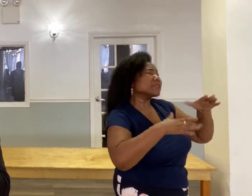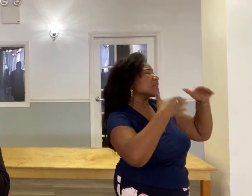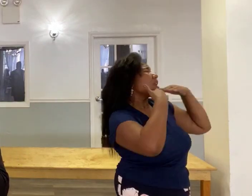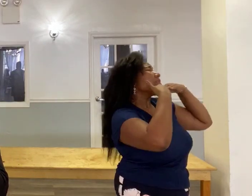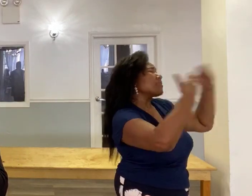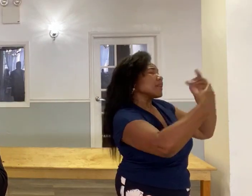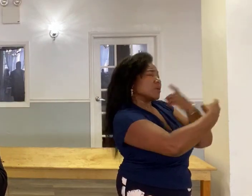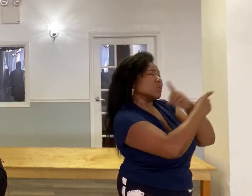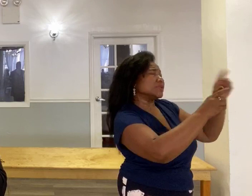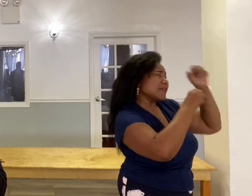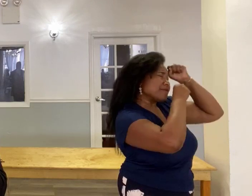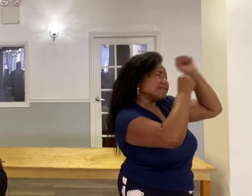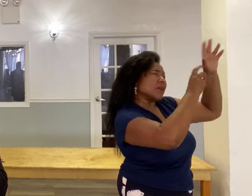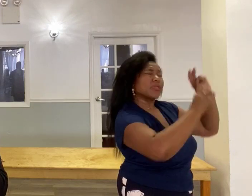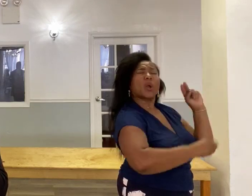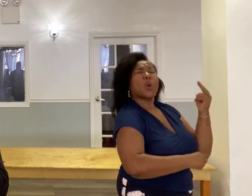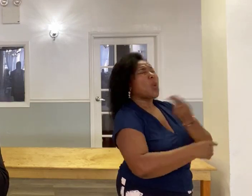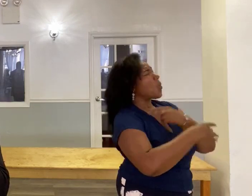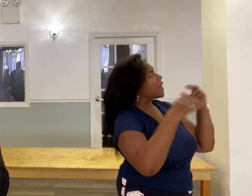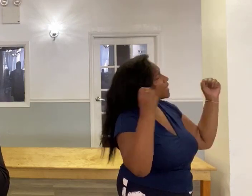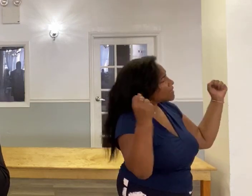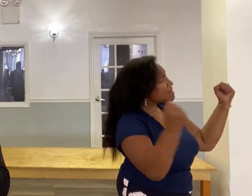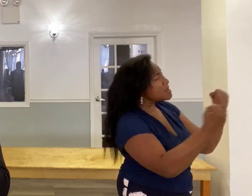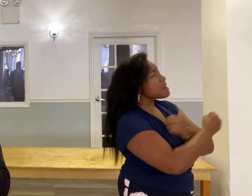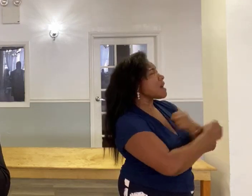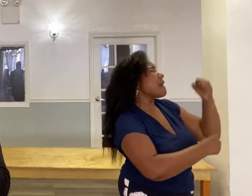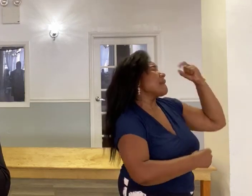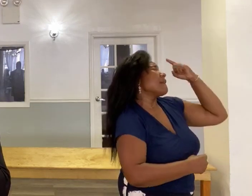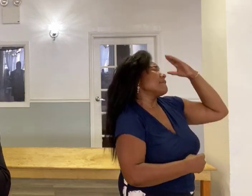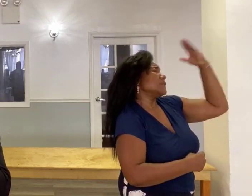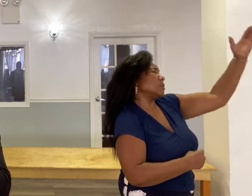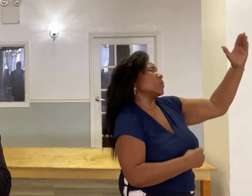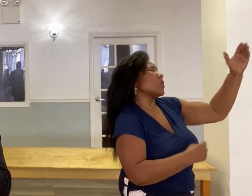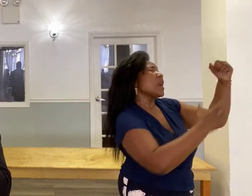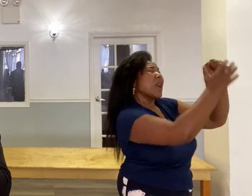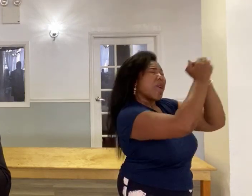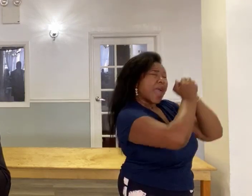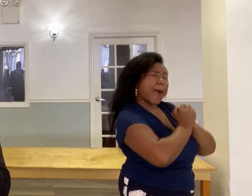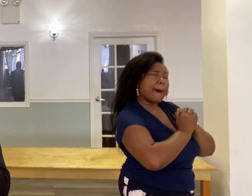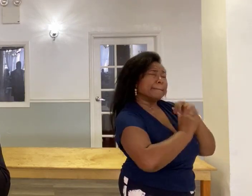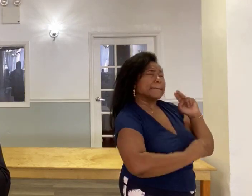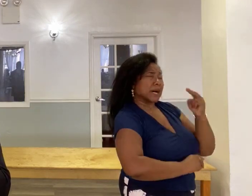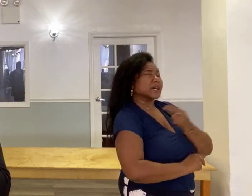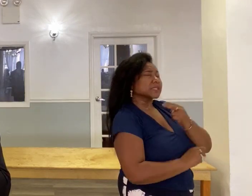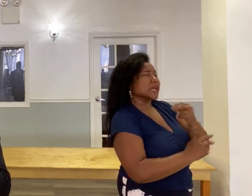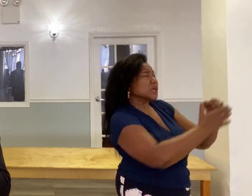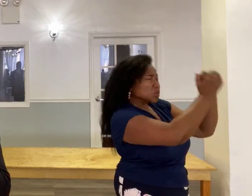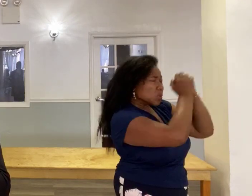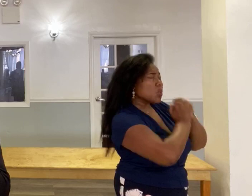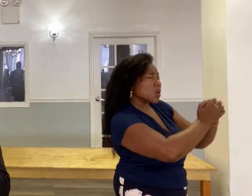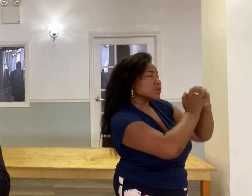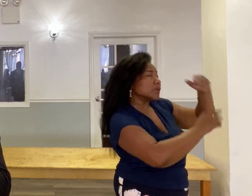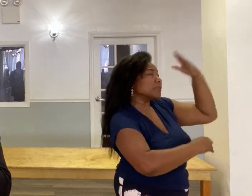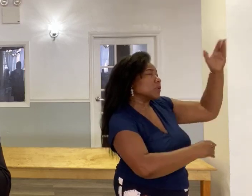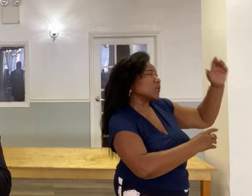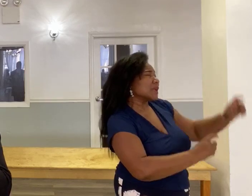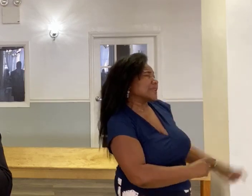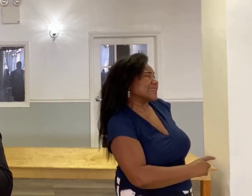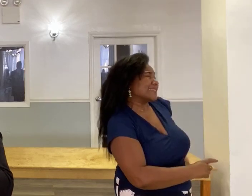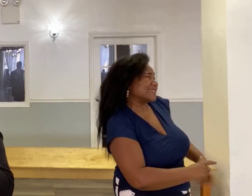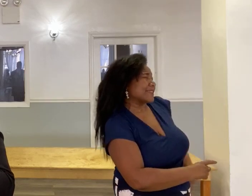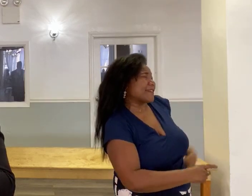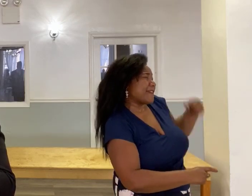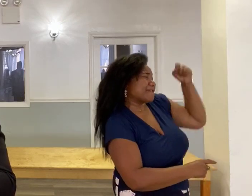dear Father. We love you, dear Father. Lord, help us to worship you by giving back to you that which is